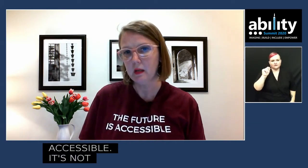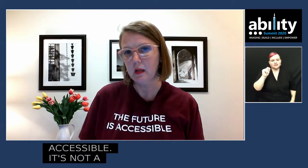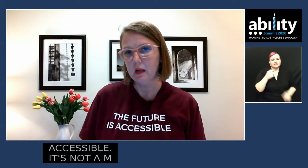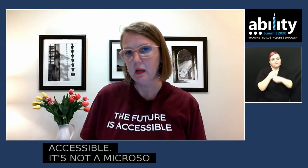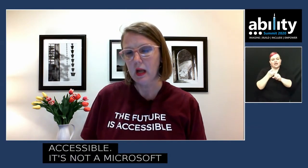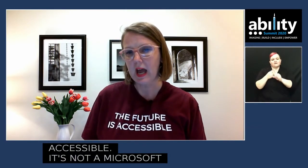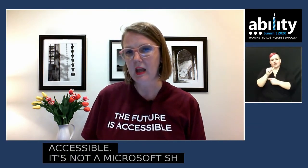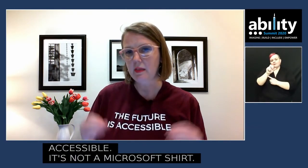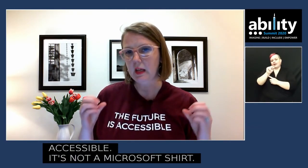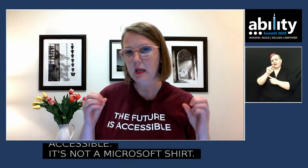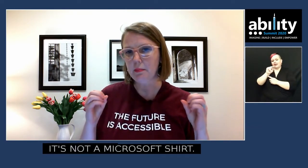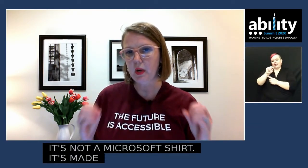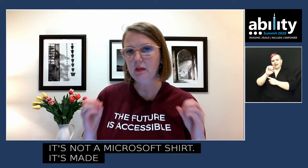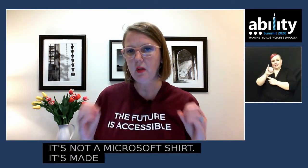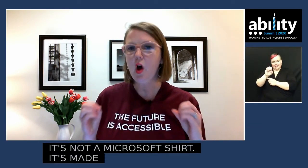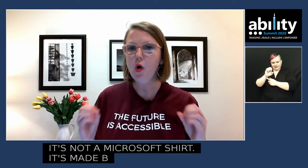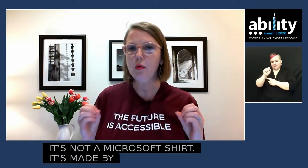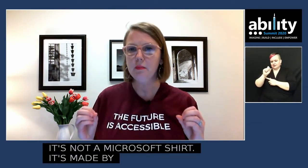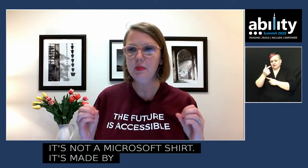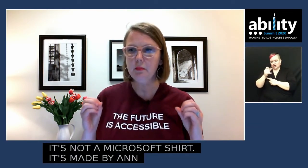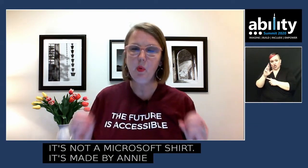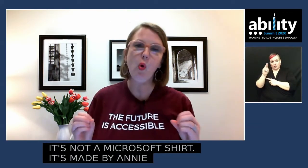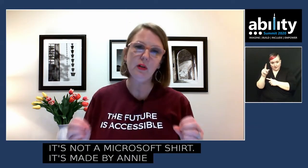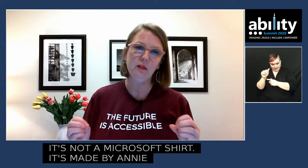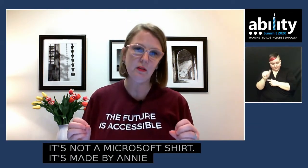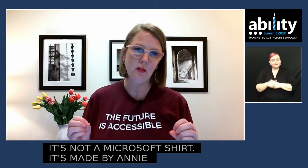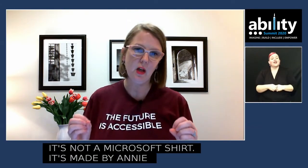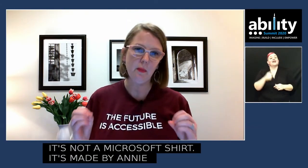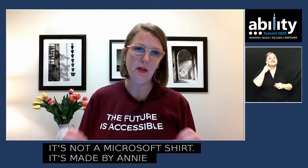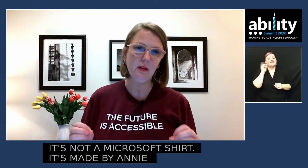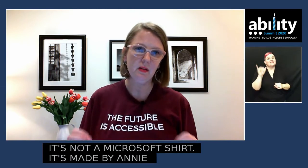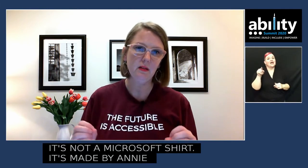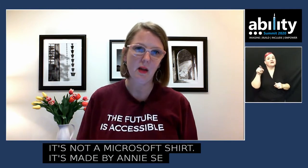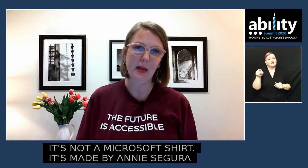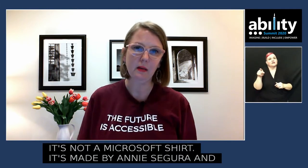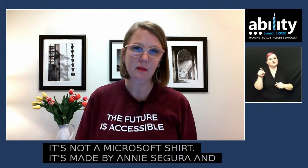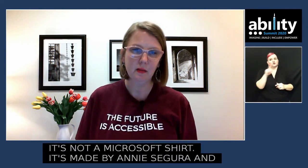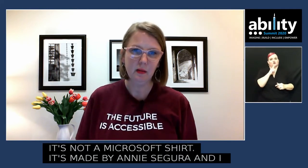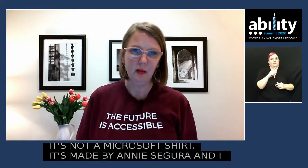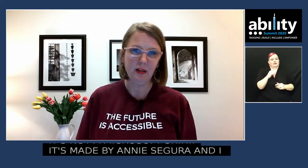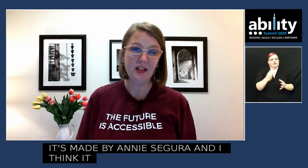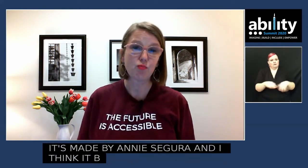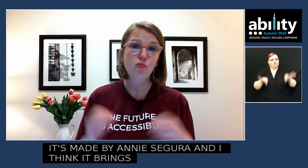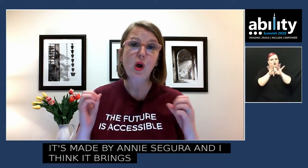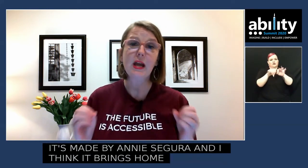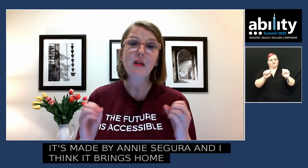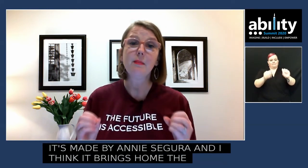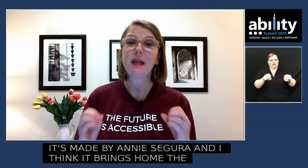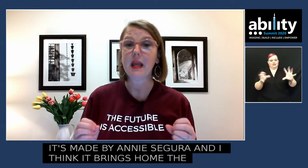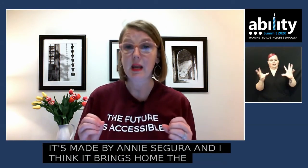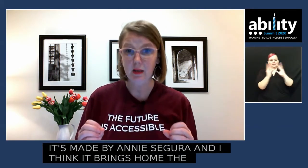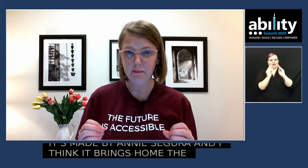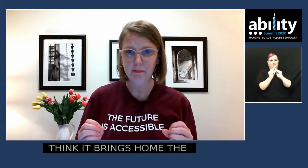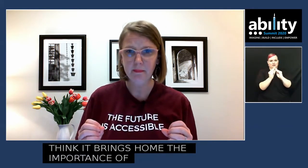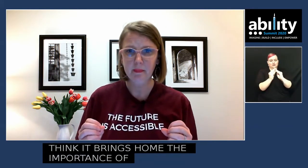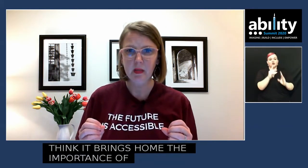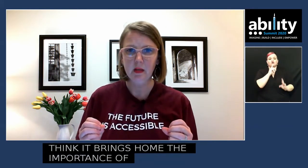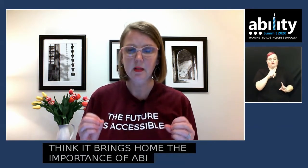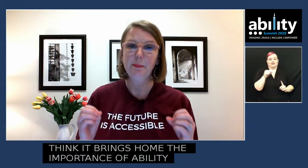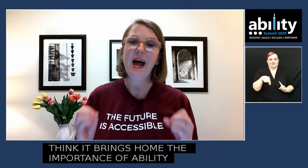Segara. And I think it brings home the importance of Ability Summit. I said right at the